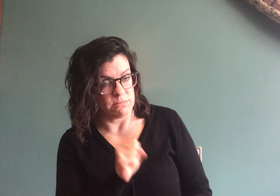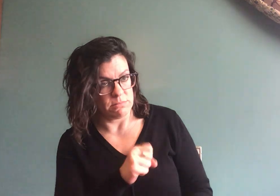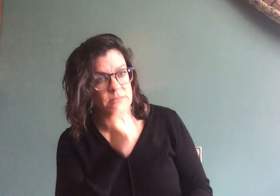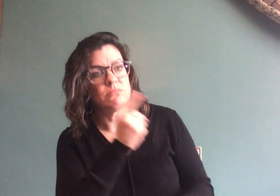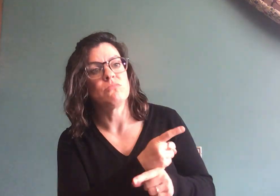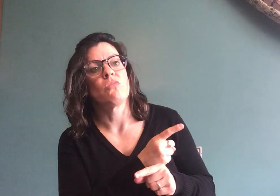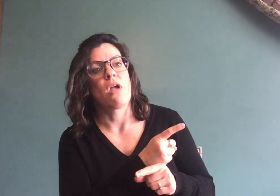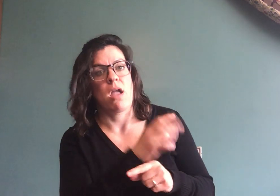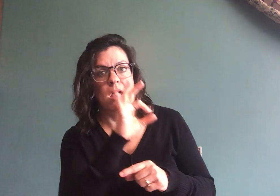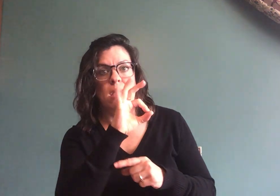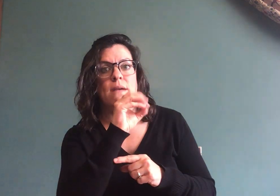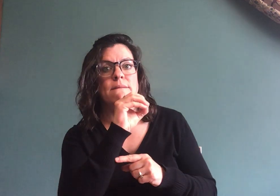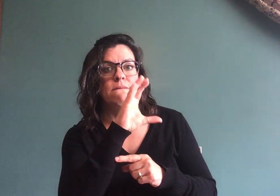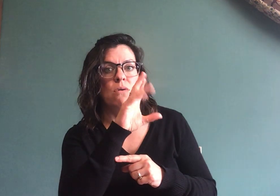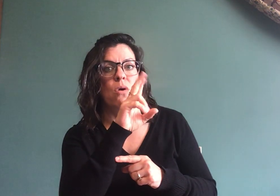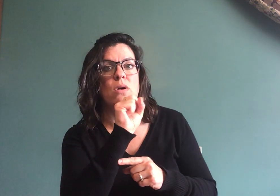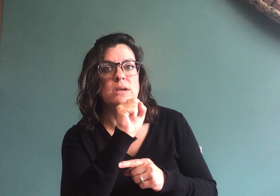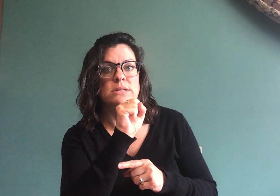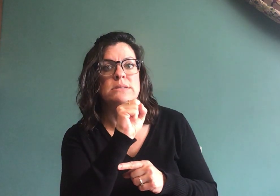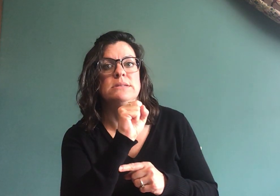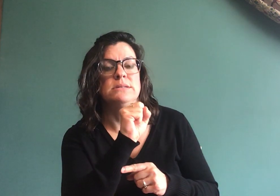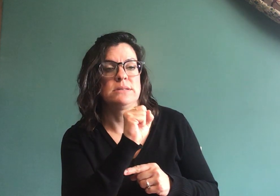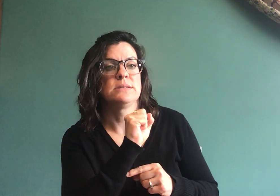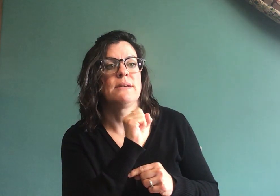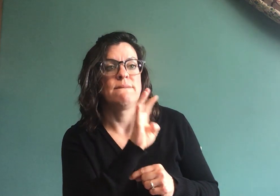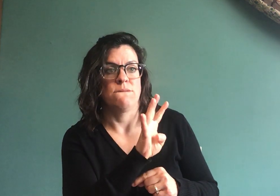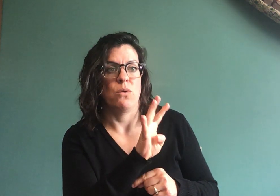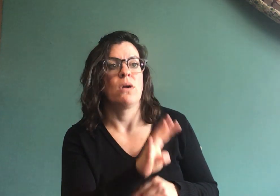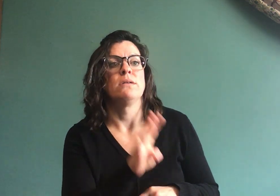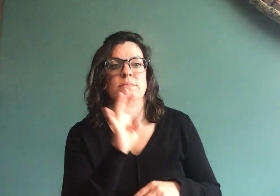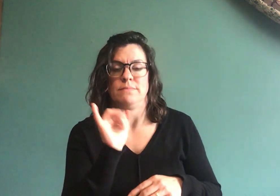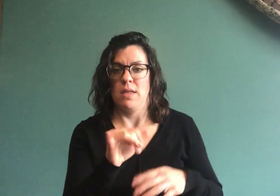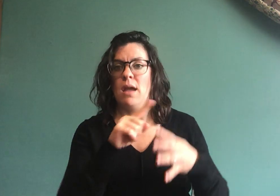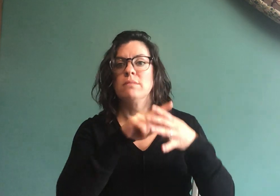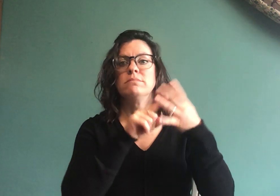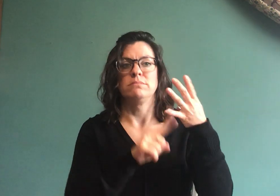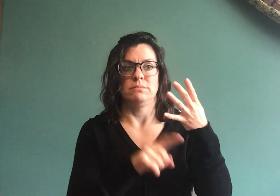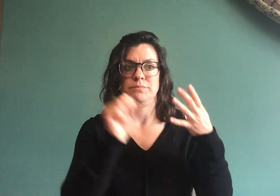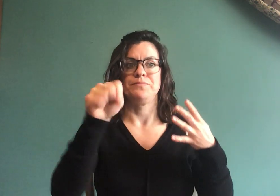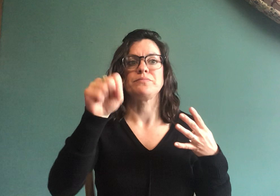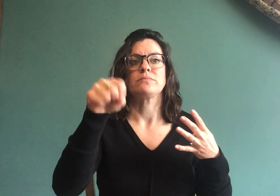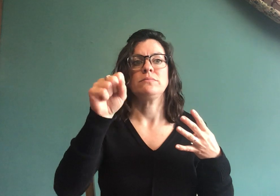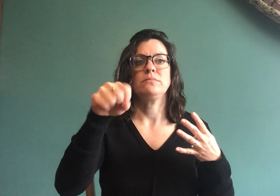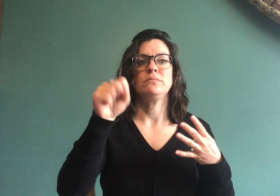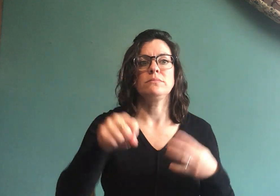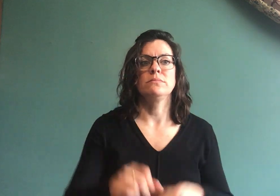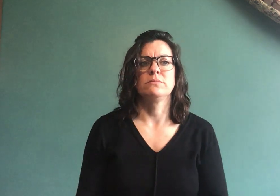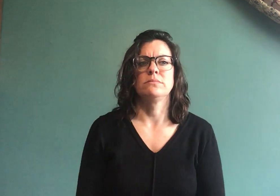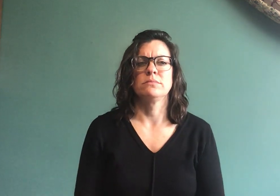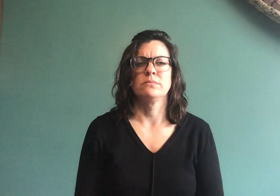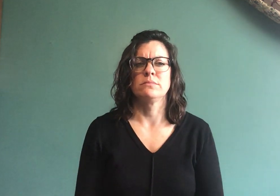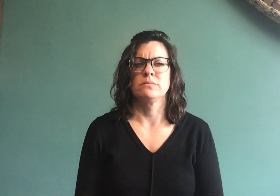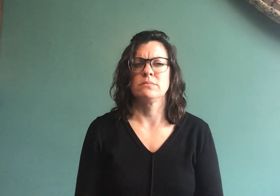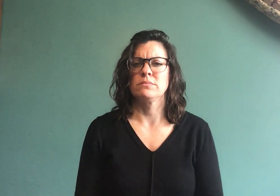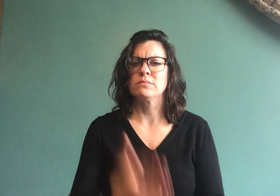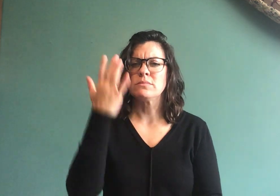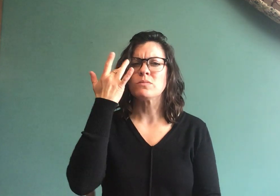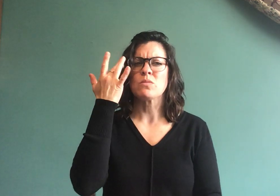calls it. Okay? Why do you think they're focusing in on these 4 concerns, Megan? Because they are the main